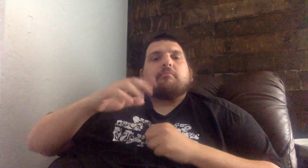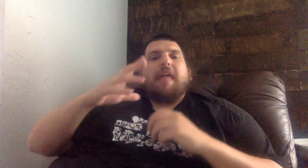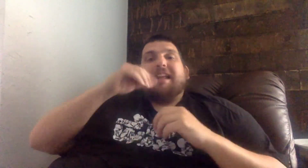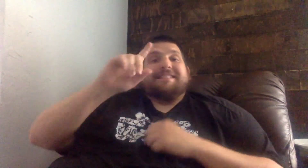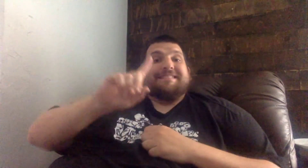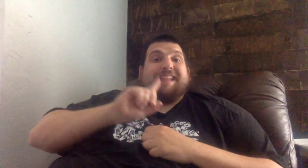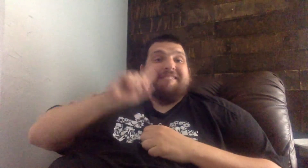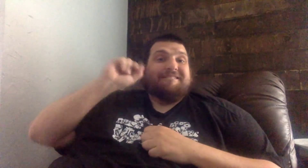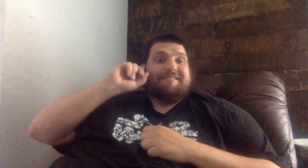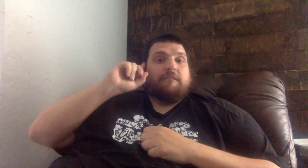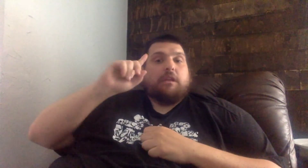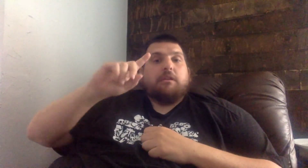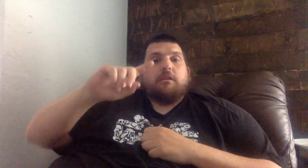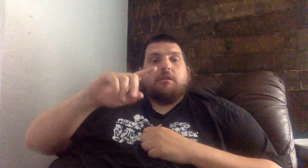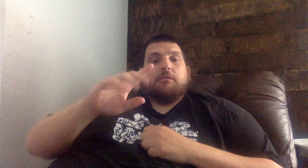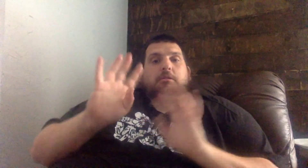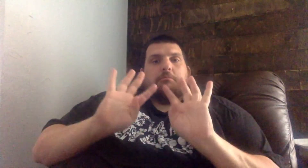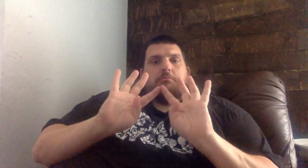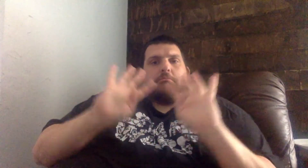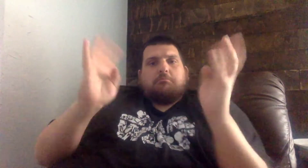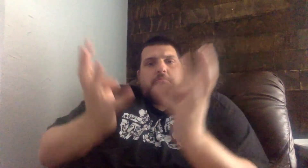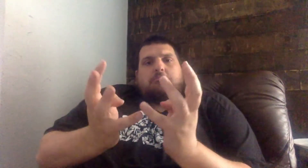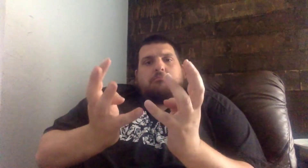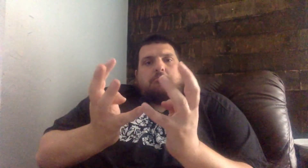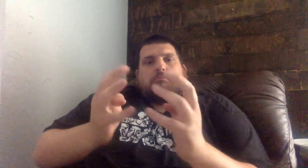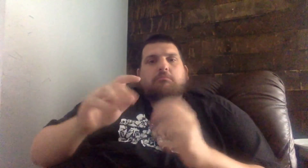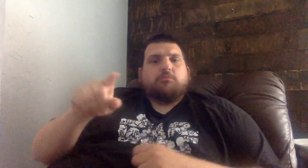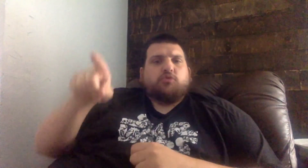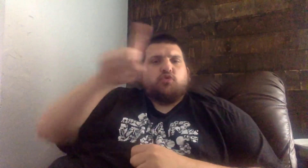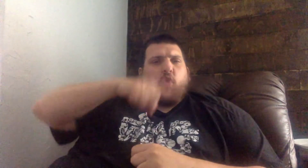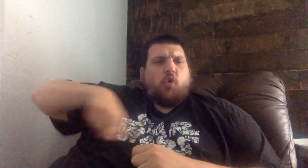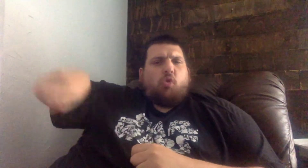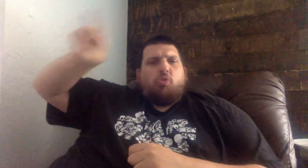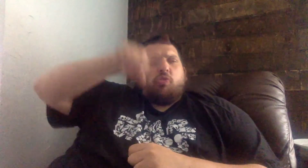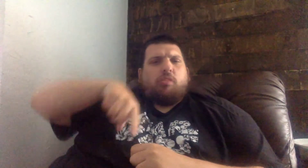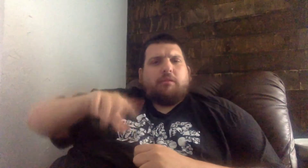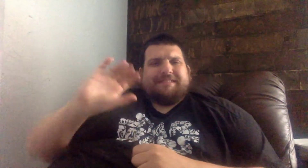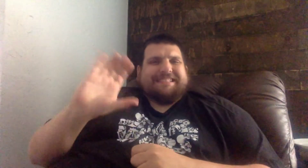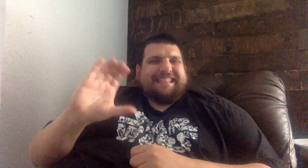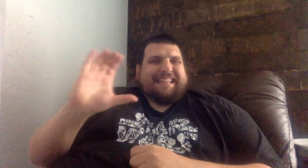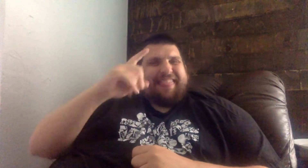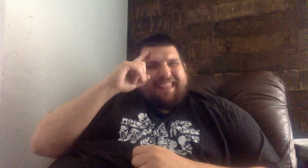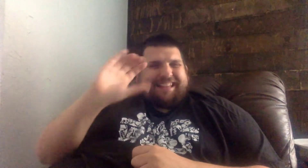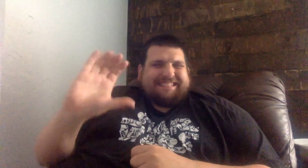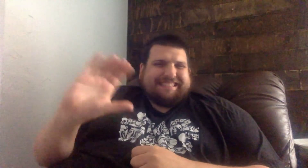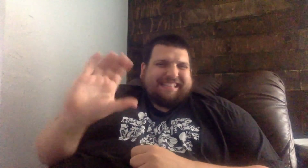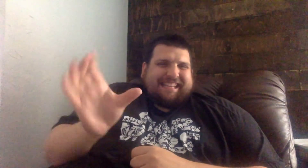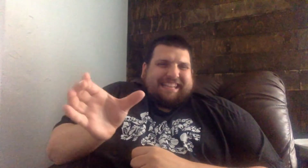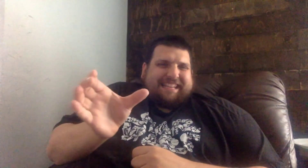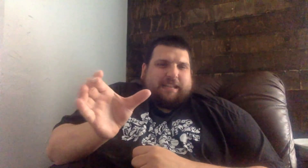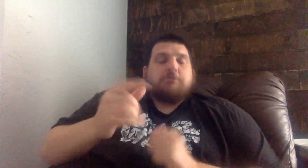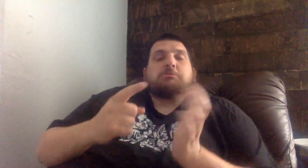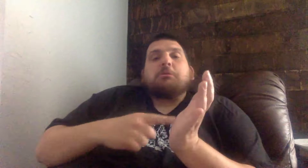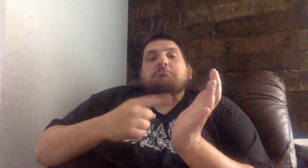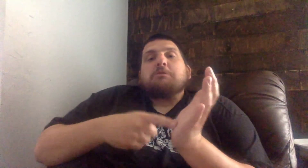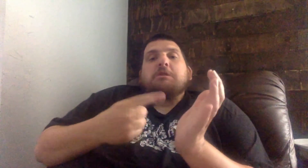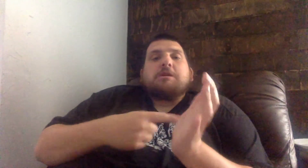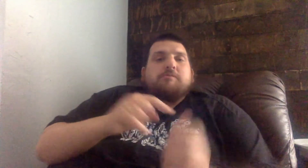just to take it. And when deaf people eat together, It's important for a